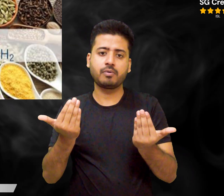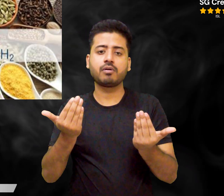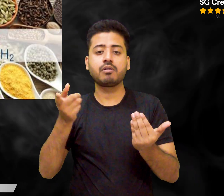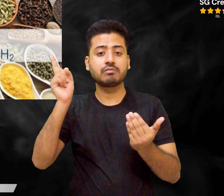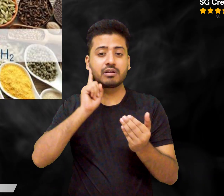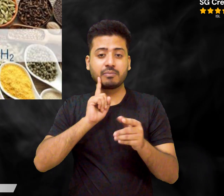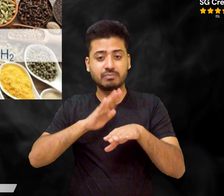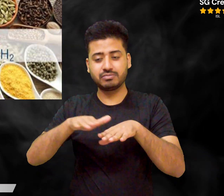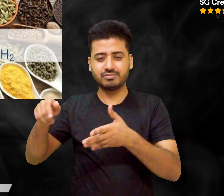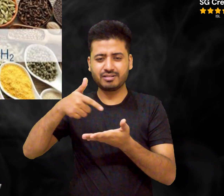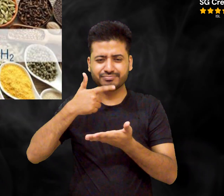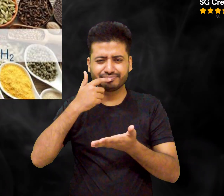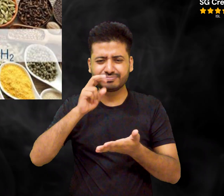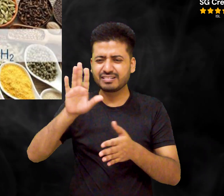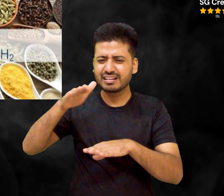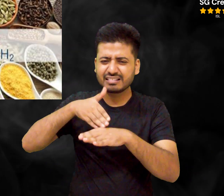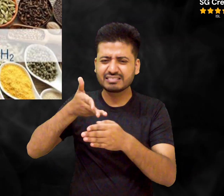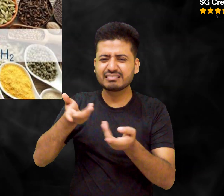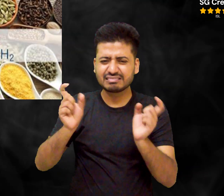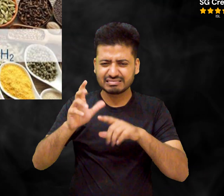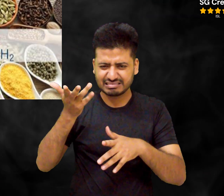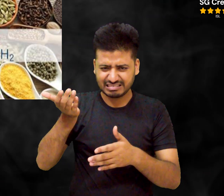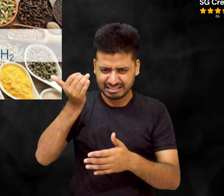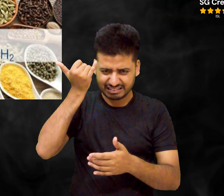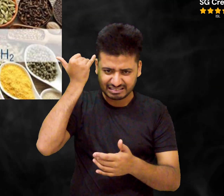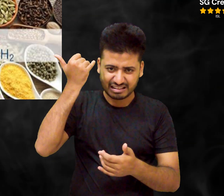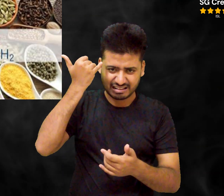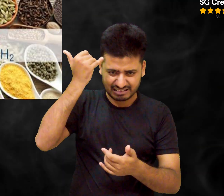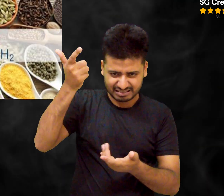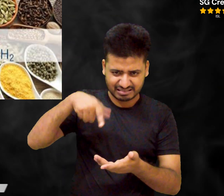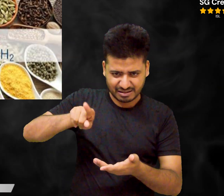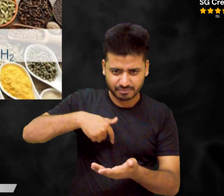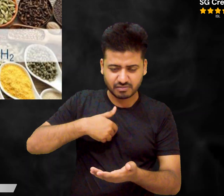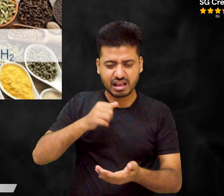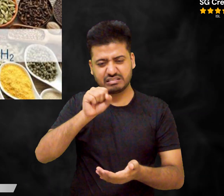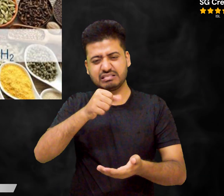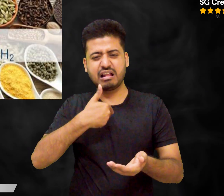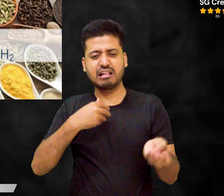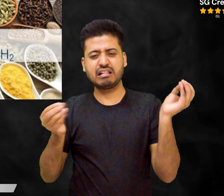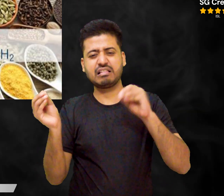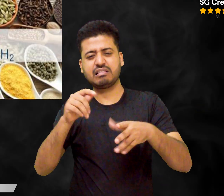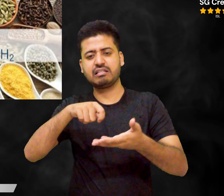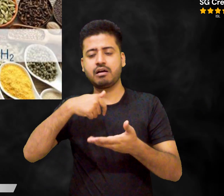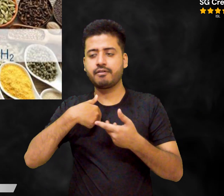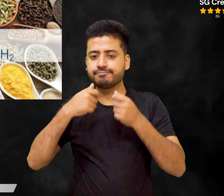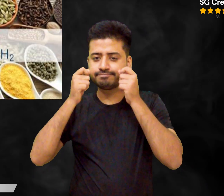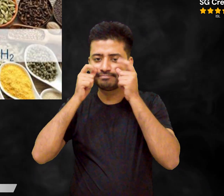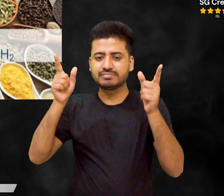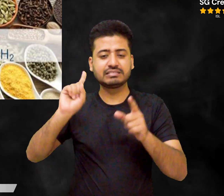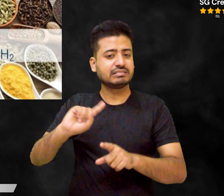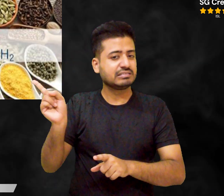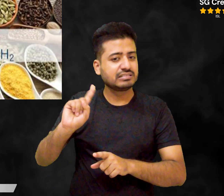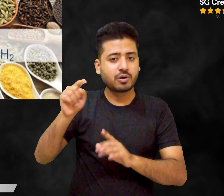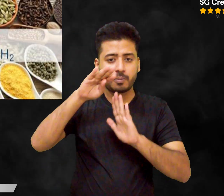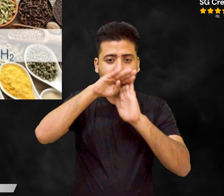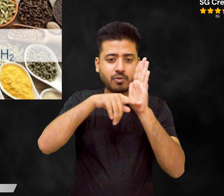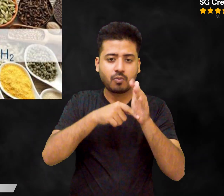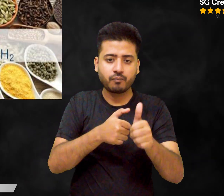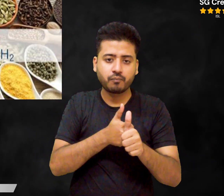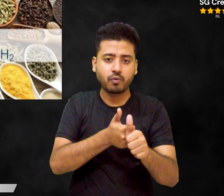and adjust. It's crucial to taste the dish as it cooks and adjust the spices accordingly. Starting with smaller quantities and